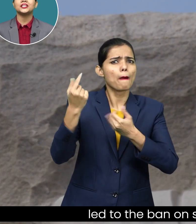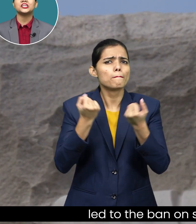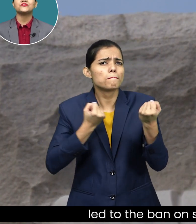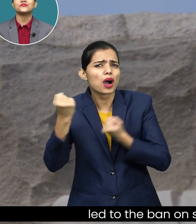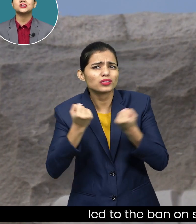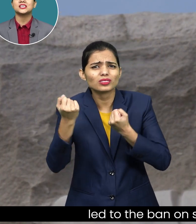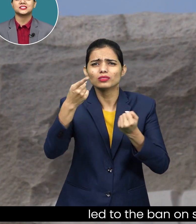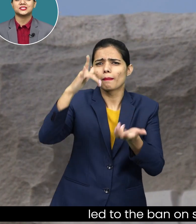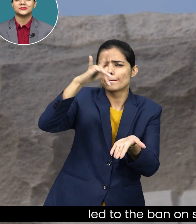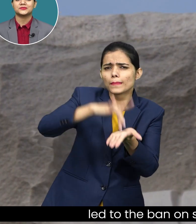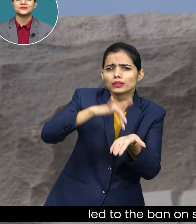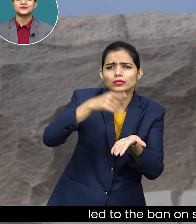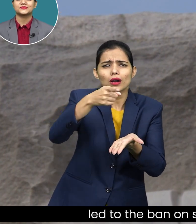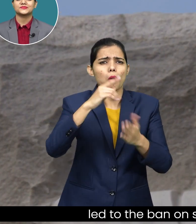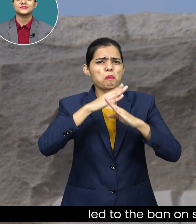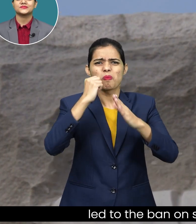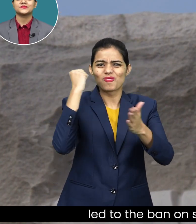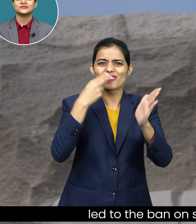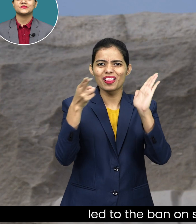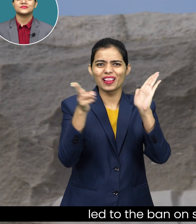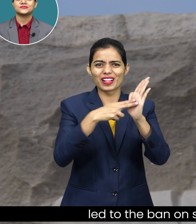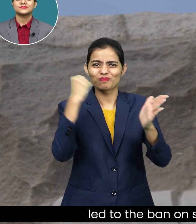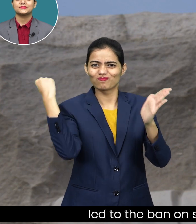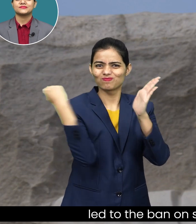in 1956.